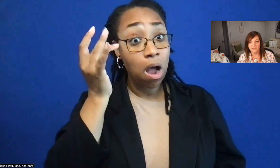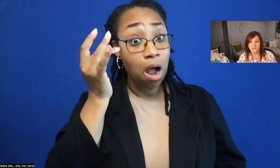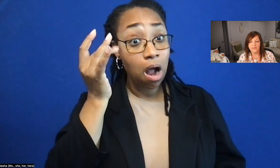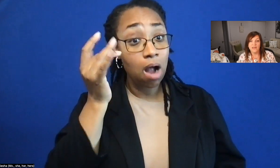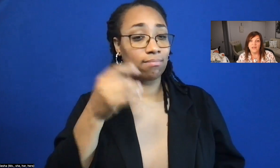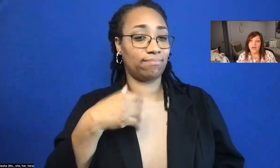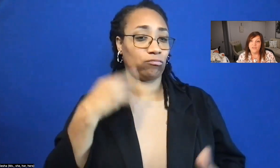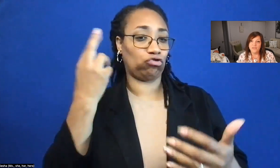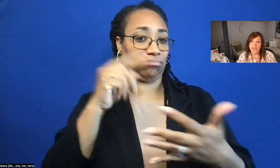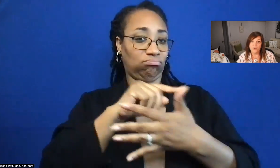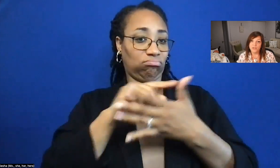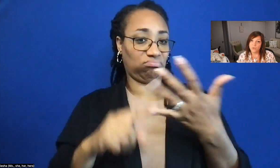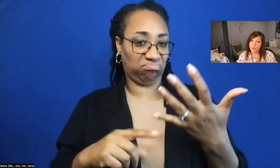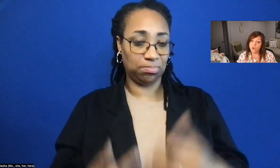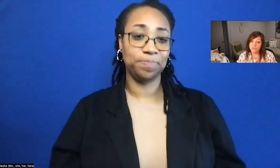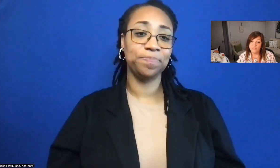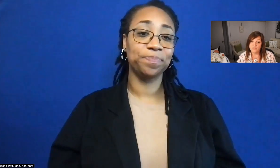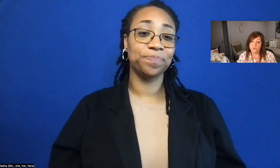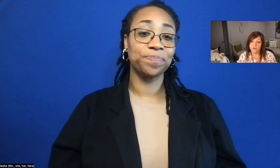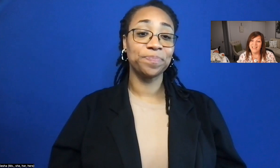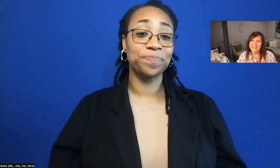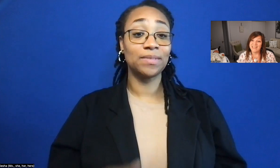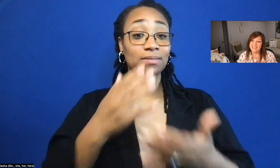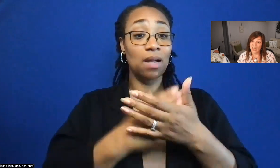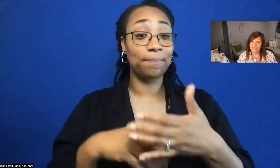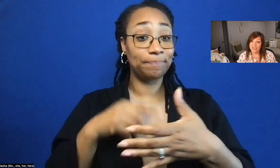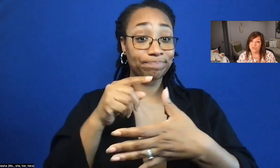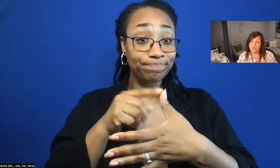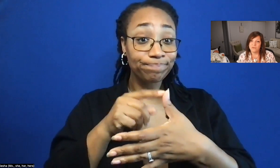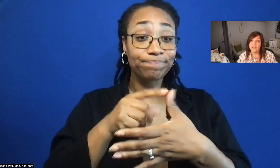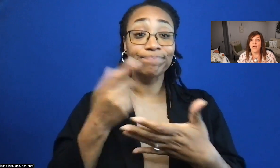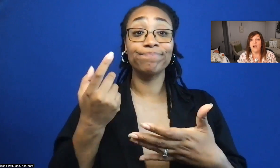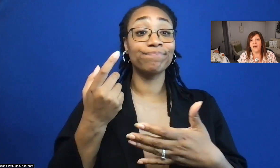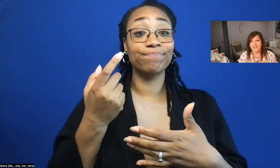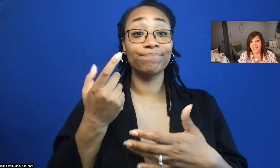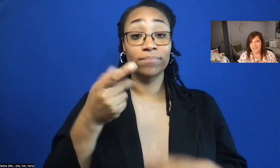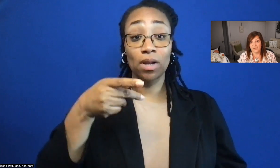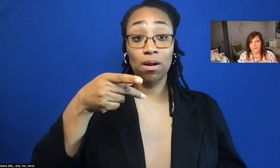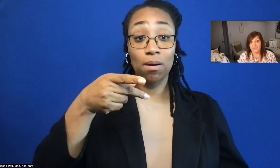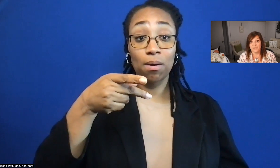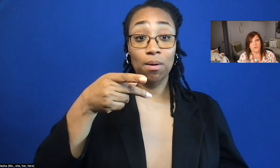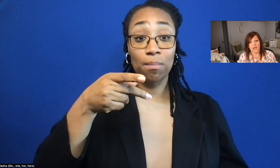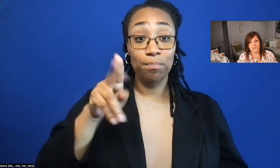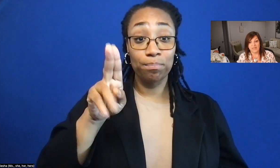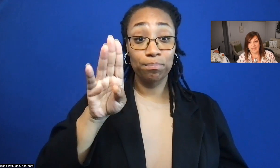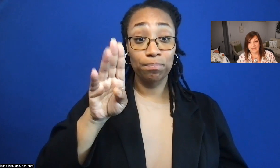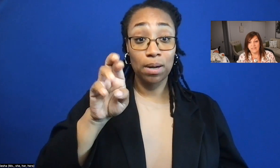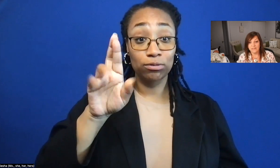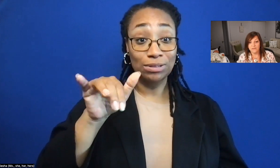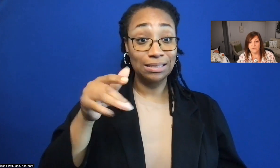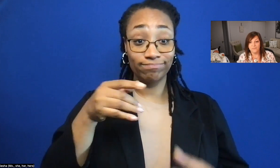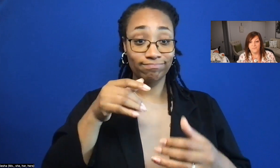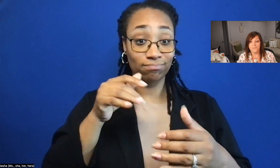puberty, a thyroid or hormone disorder that is uncontrolled, undiagnosed, or